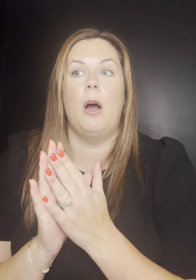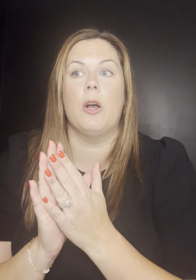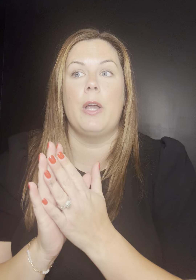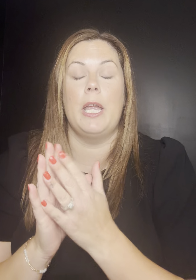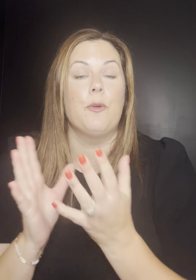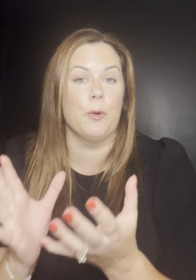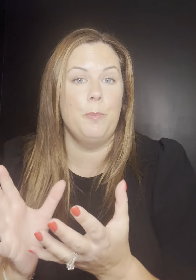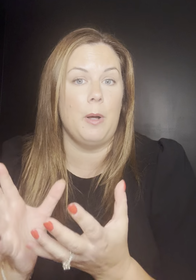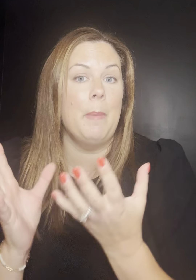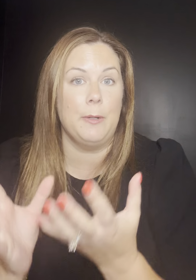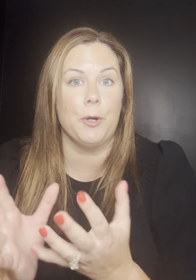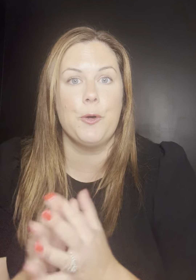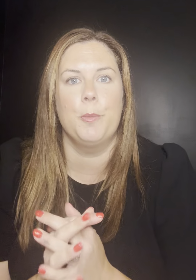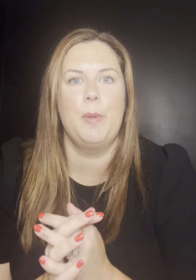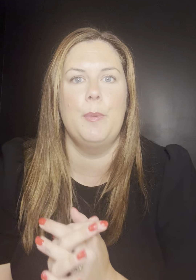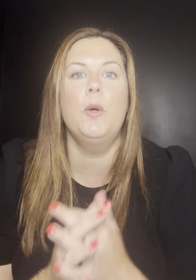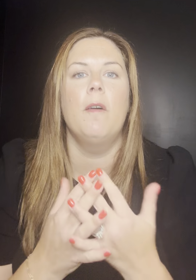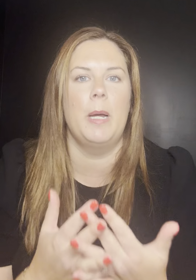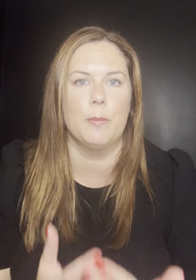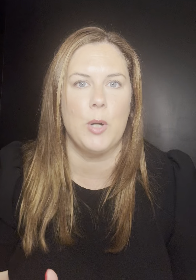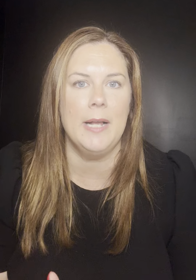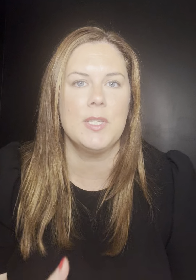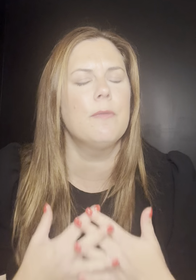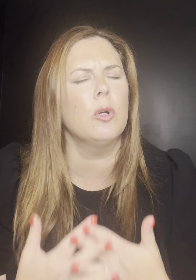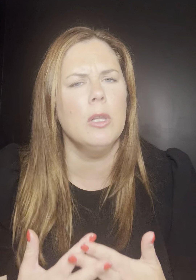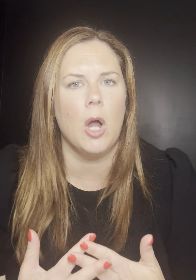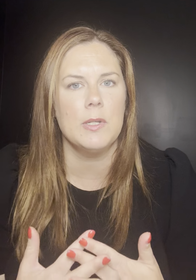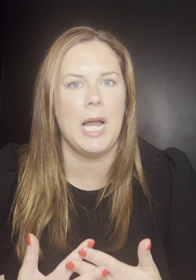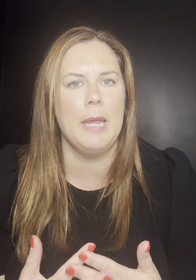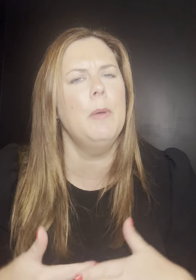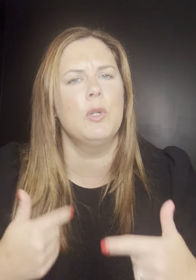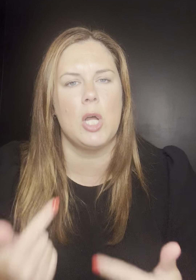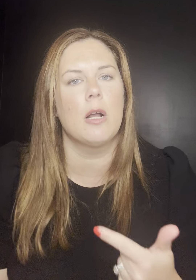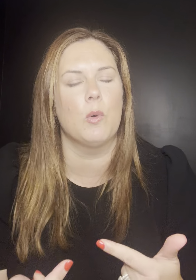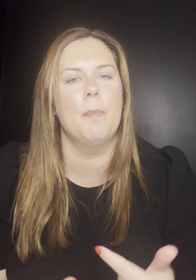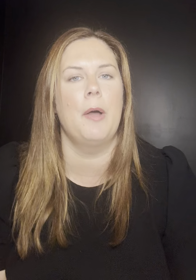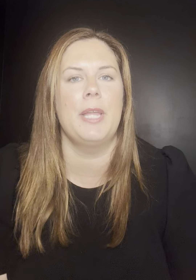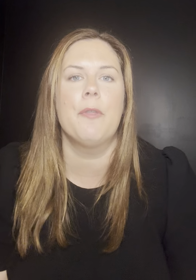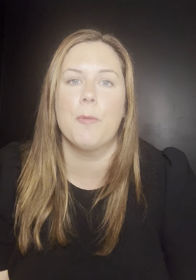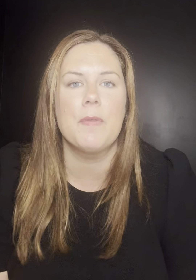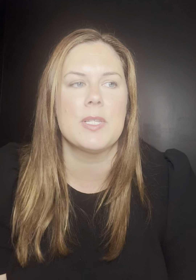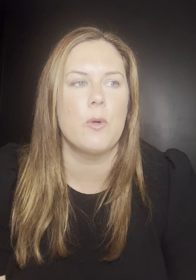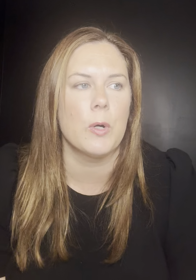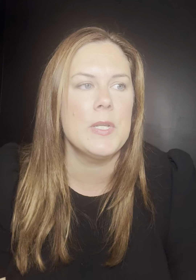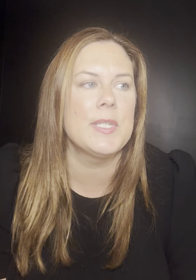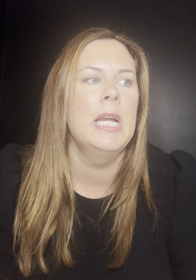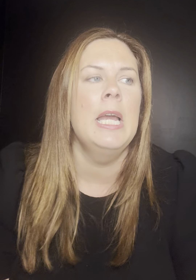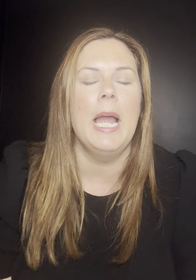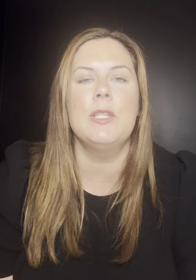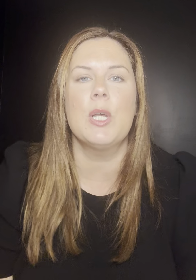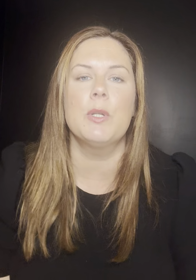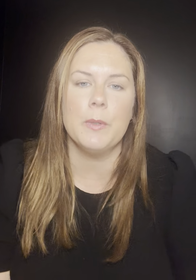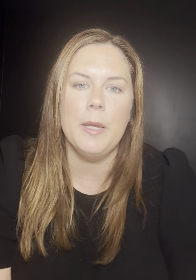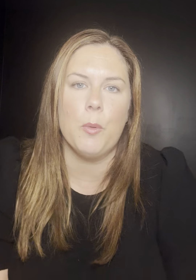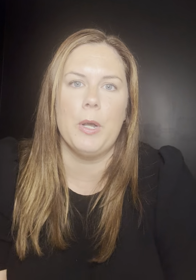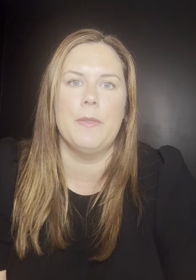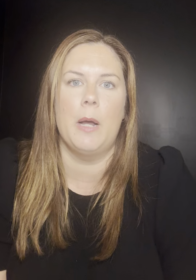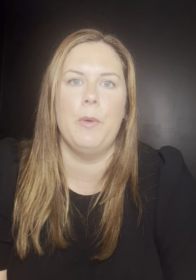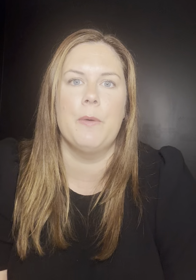are a minority group of people who have been oppressed for a long time, and we'll talk more about that throughout this course. And so it's really important that we